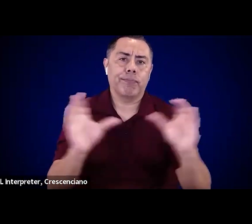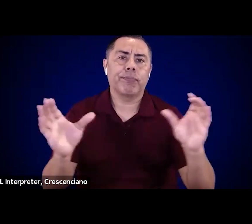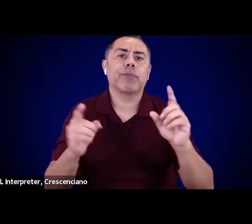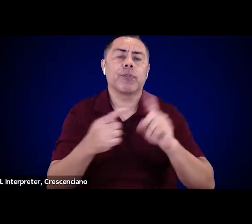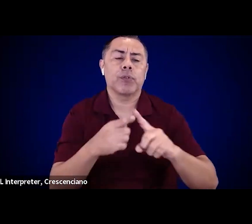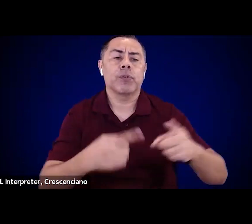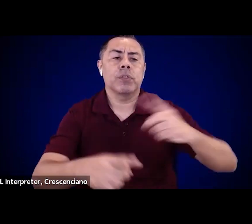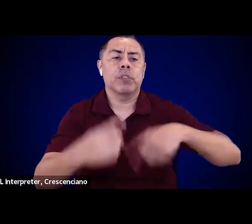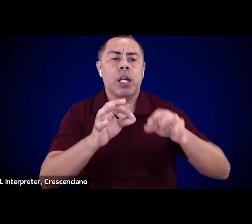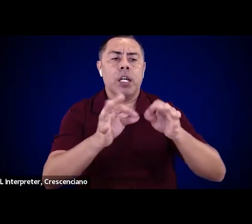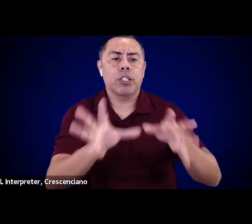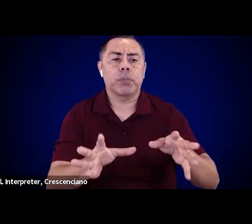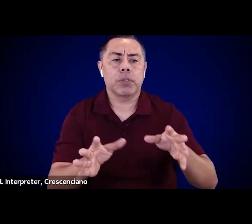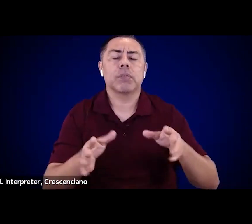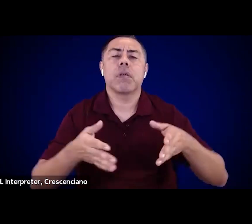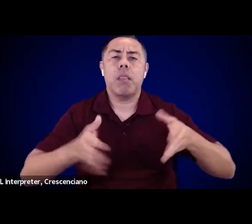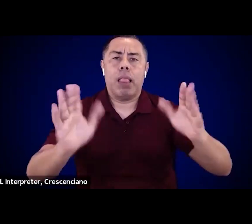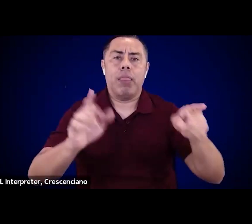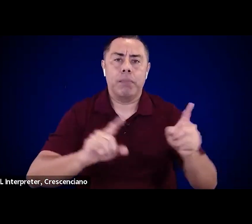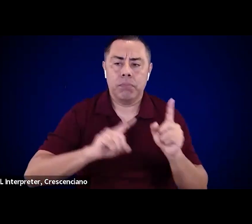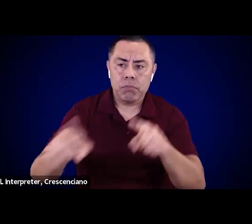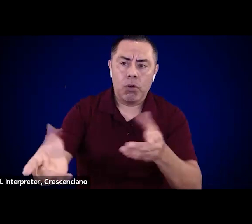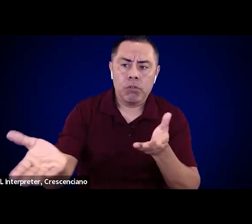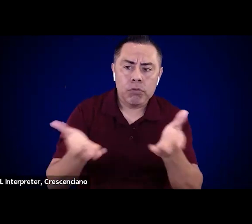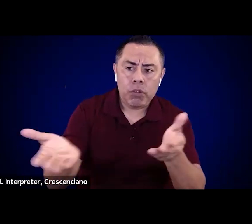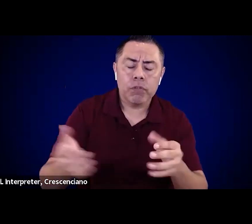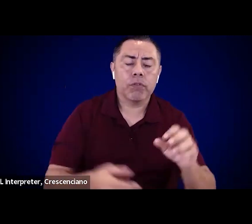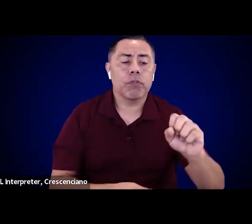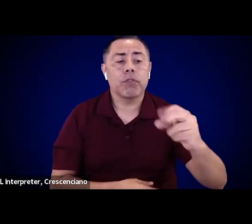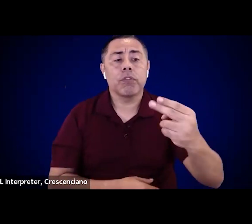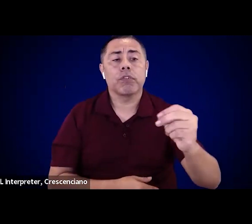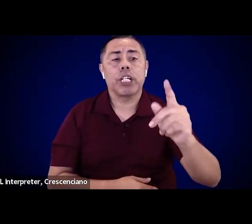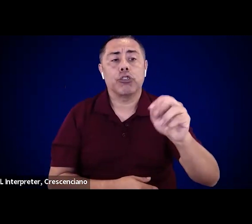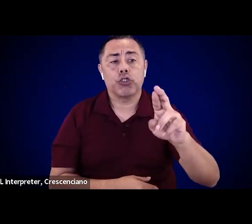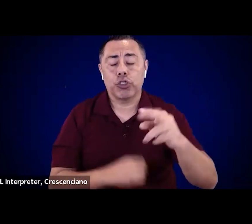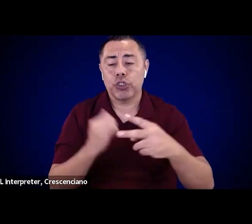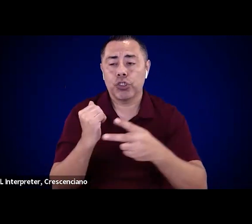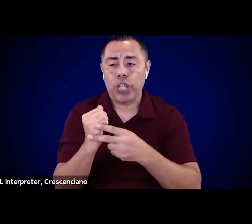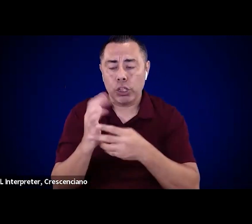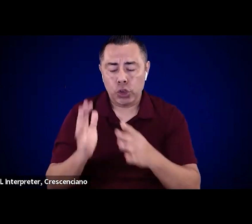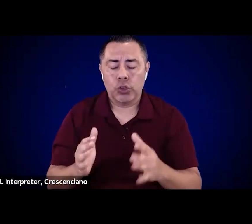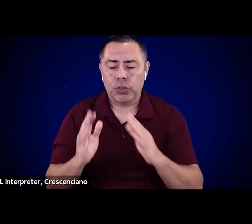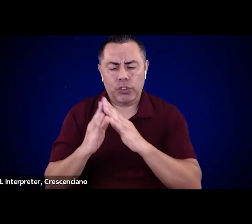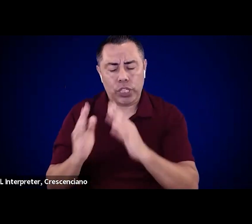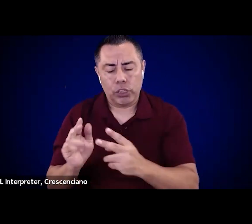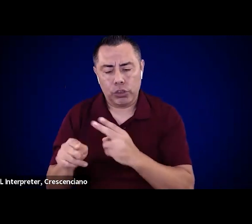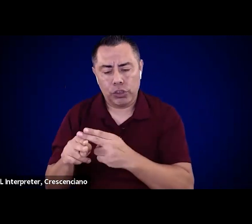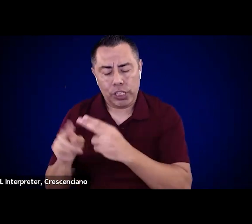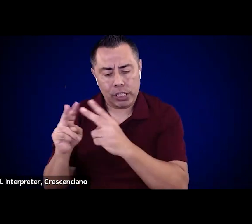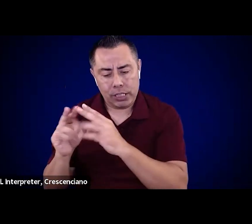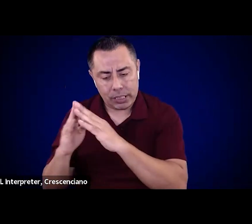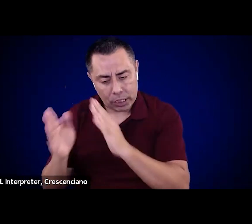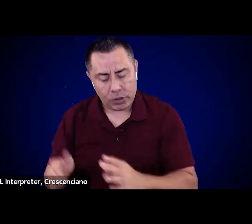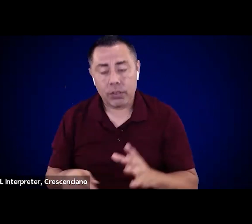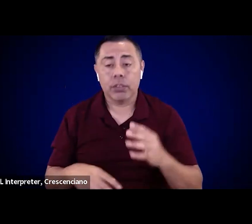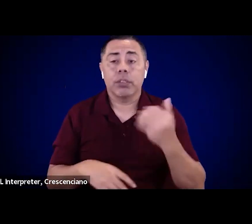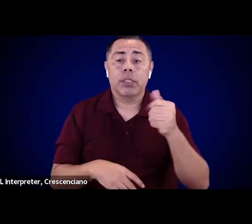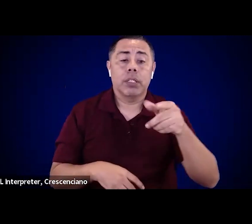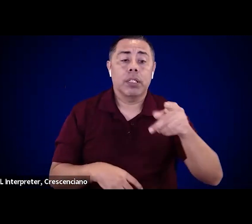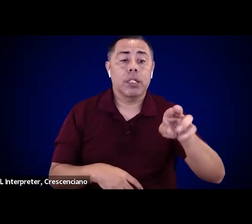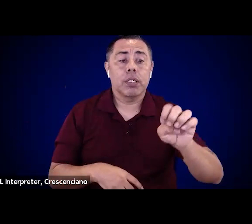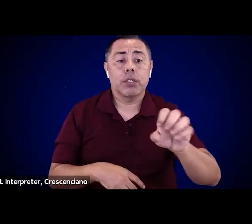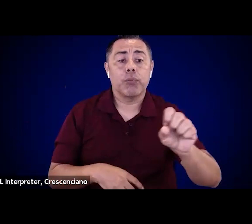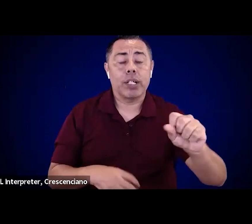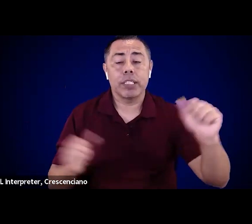provide services at shelters, town halls, press conferences, and community events during emergencies, and